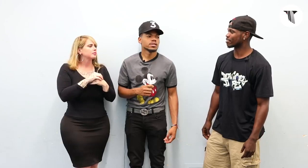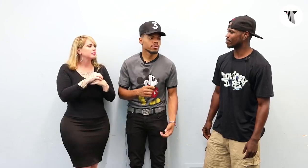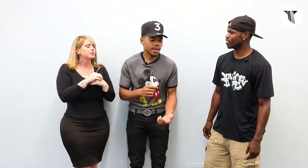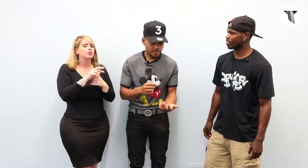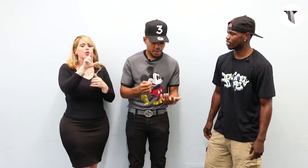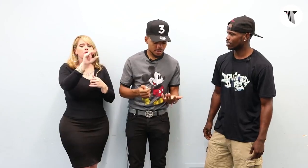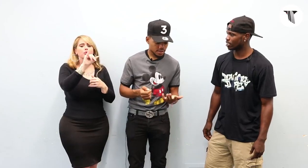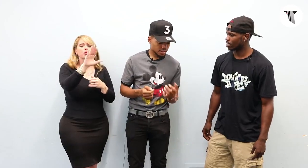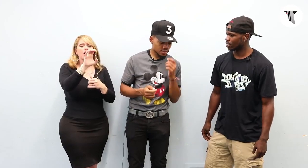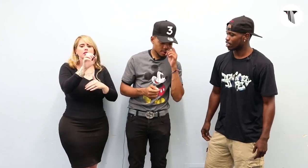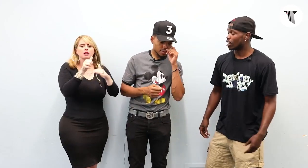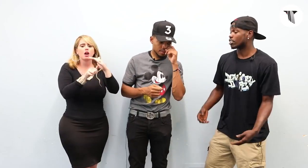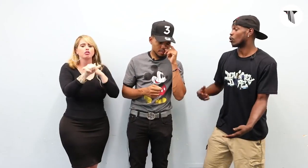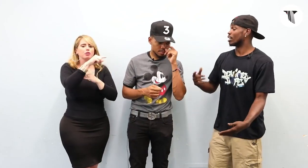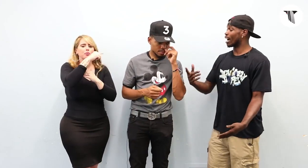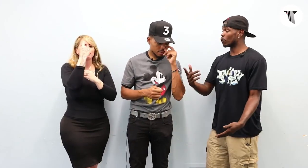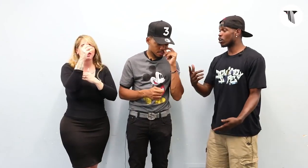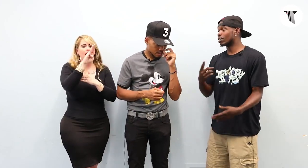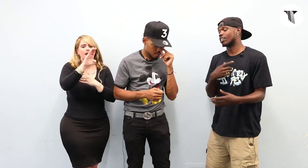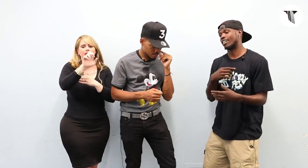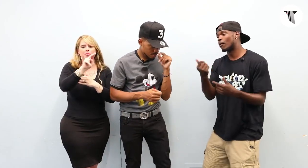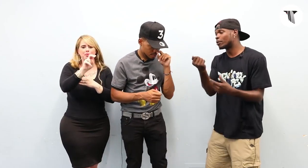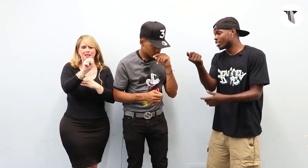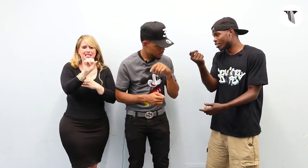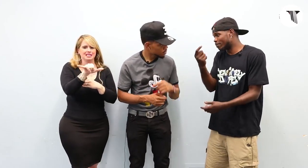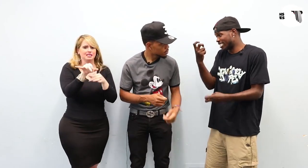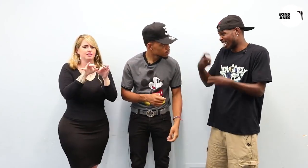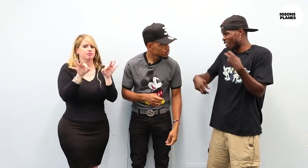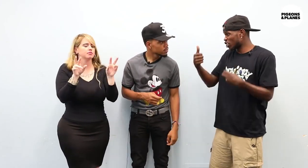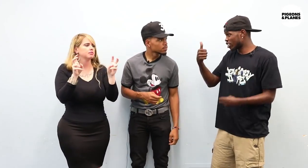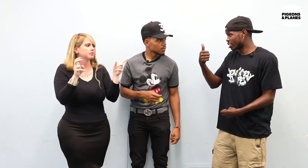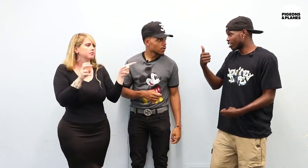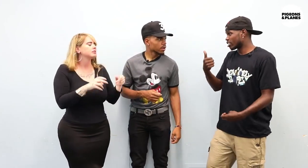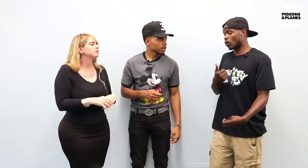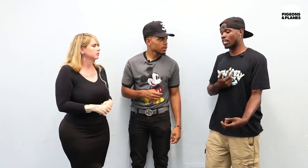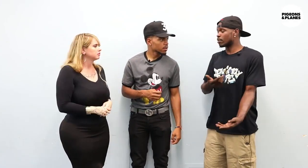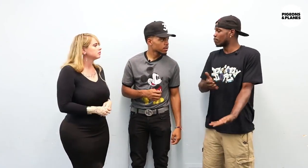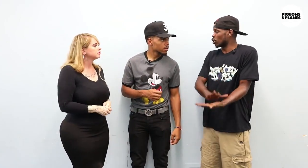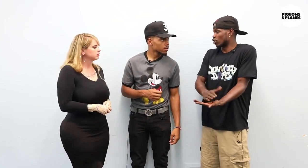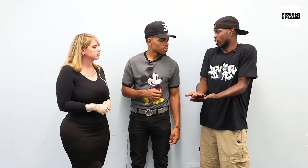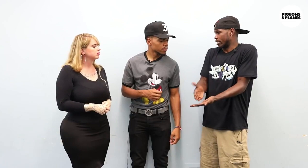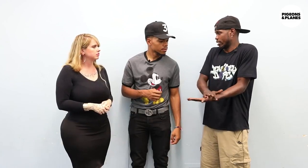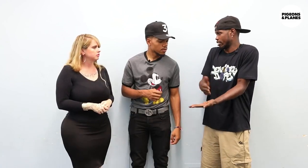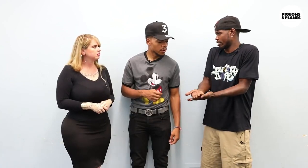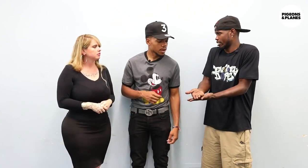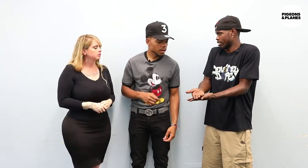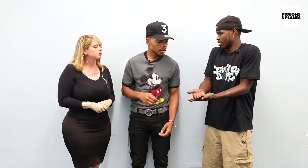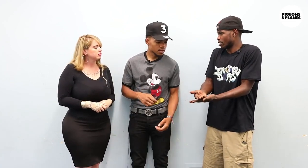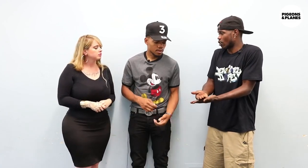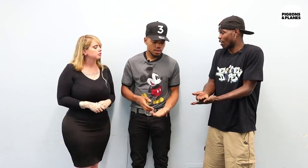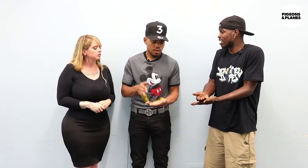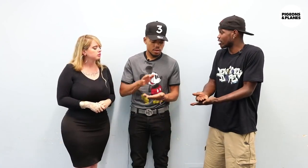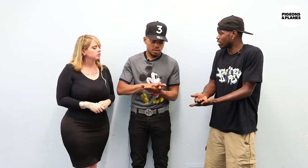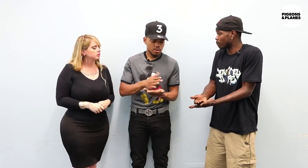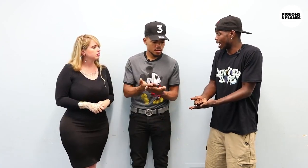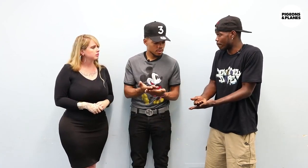under black beans. So that one was a little bit tougher. Okay. So I just put cooking. Okay. So rice under black